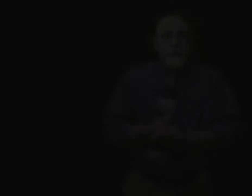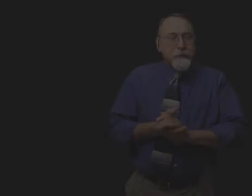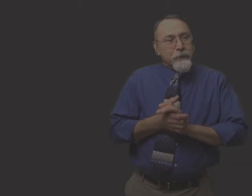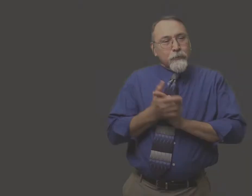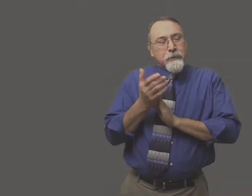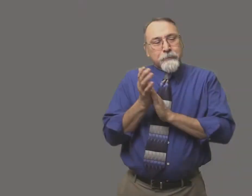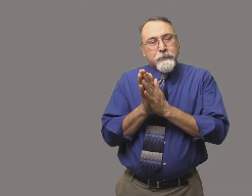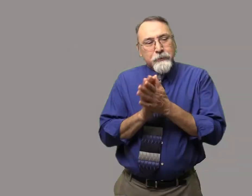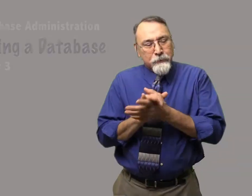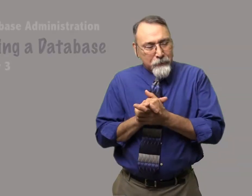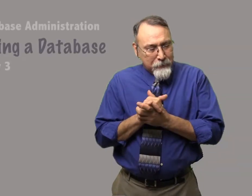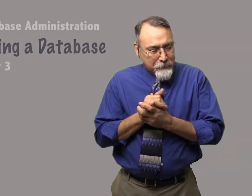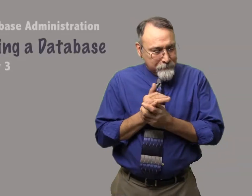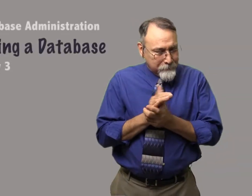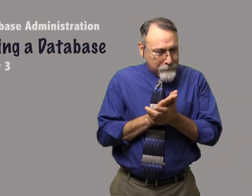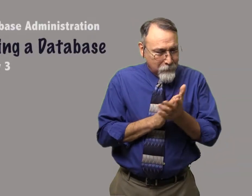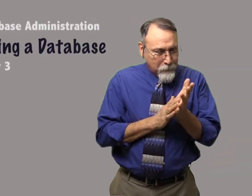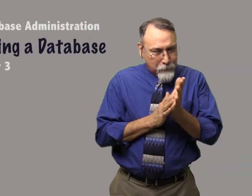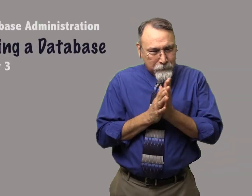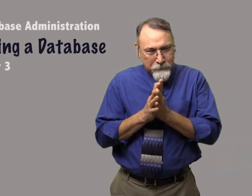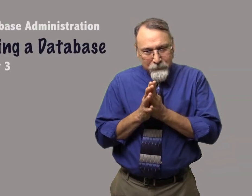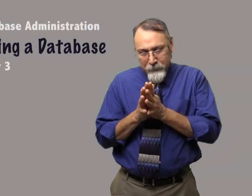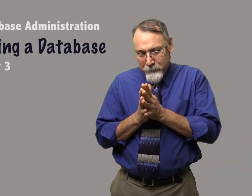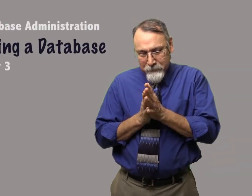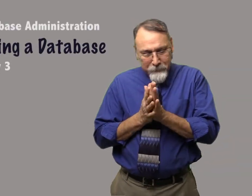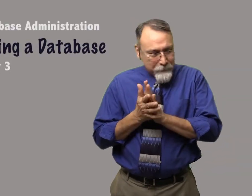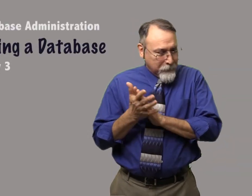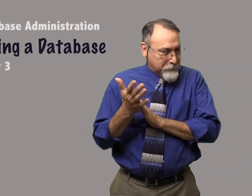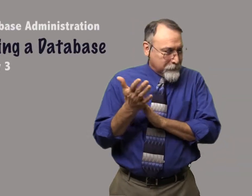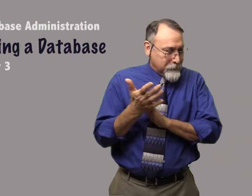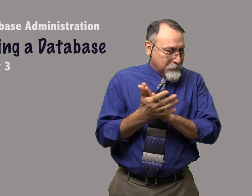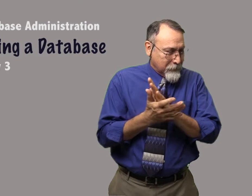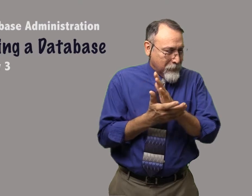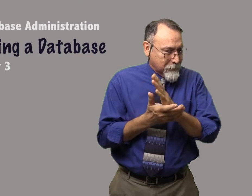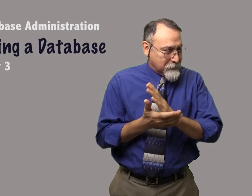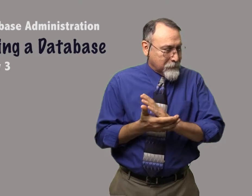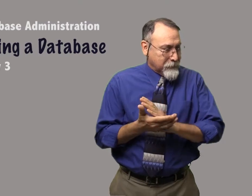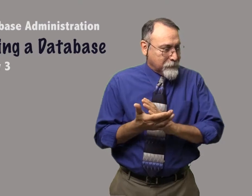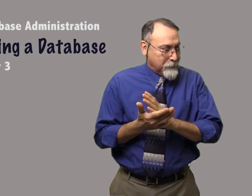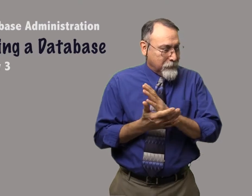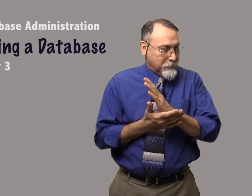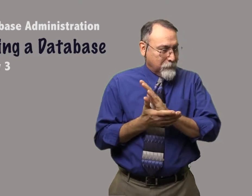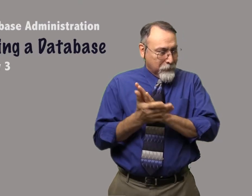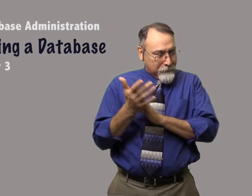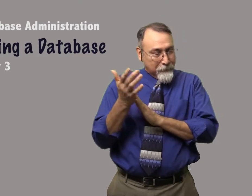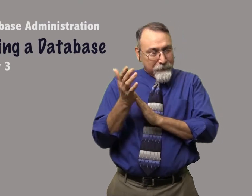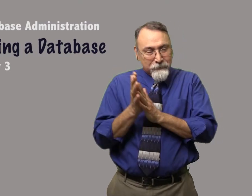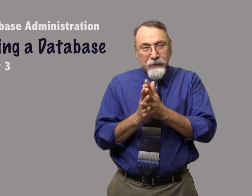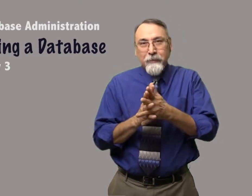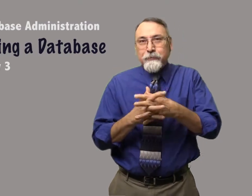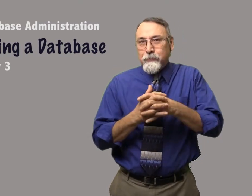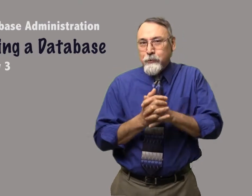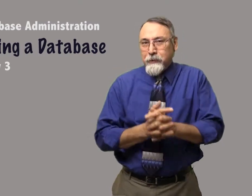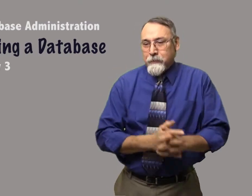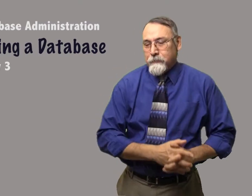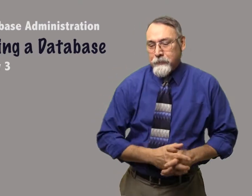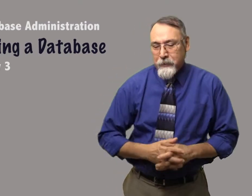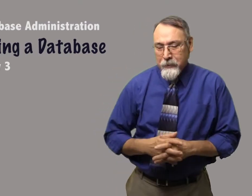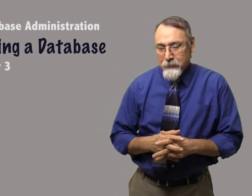Once again, welcome to Oracle Database Administration, Competency 3, Supporting Database, Chapter 12,